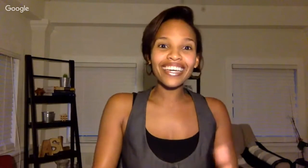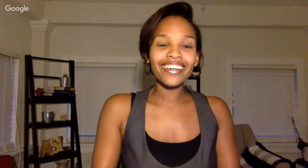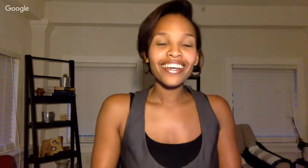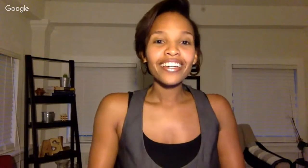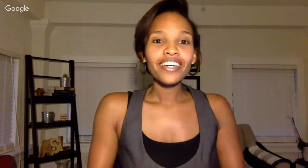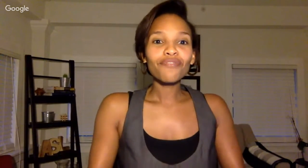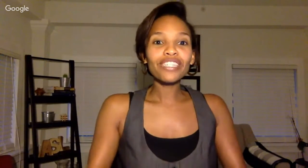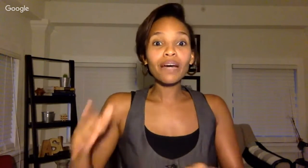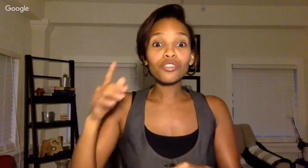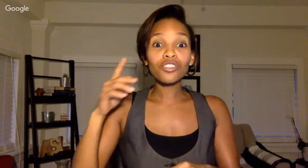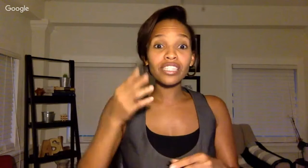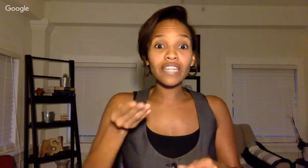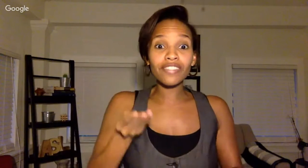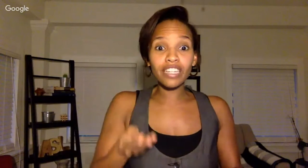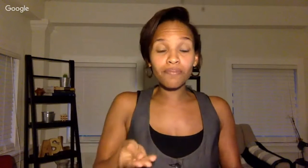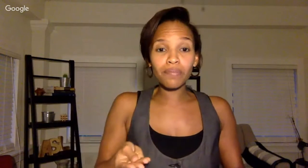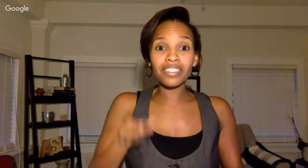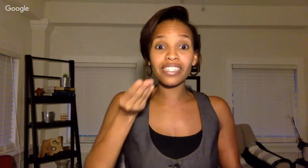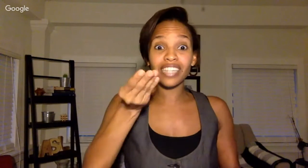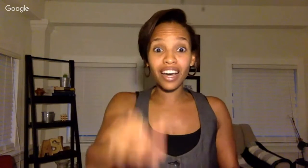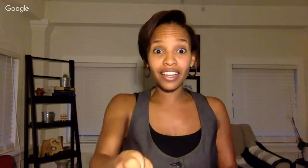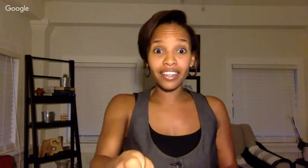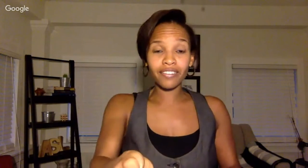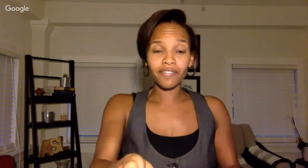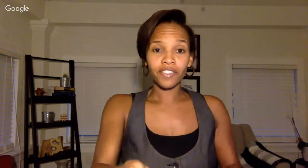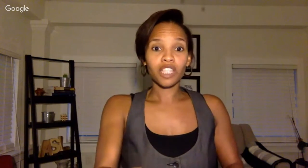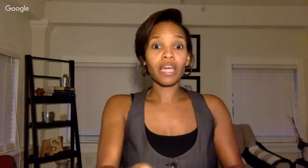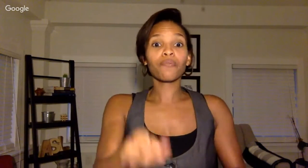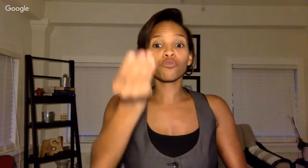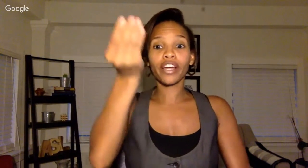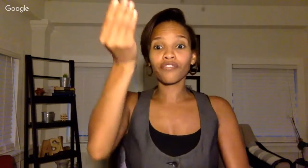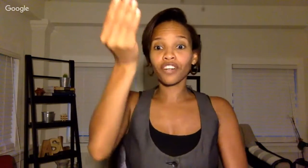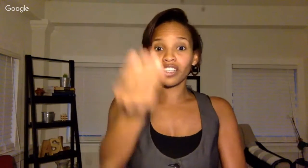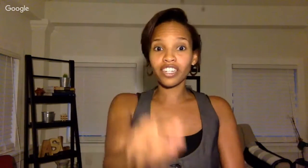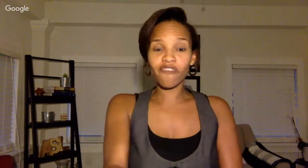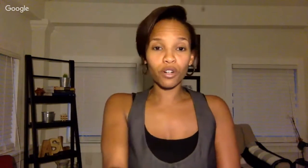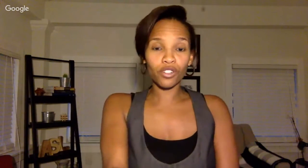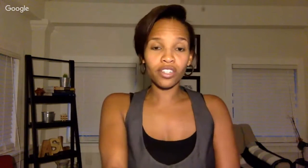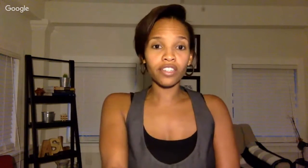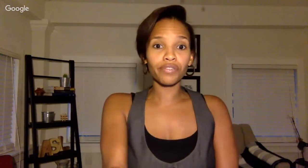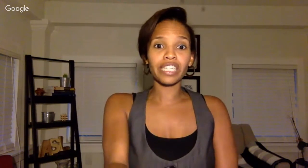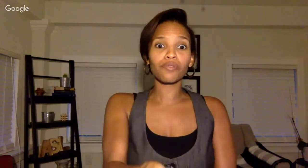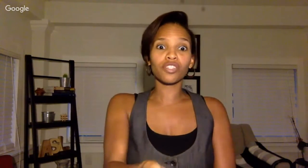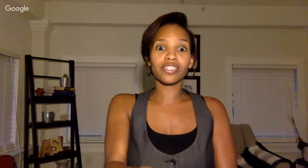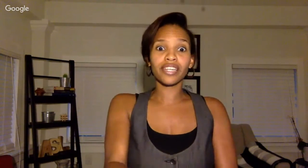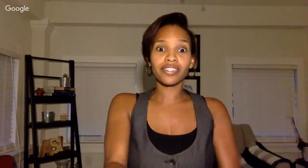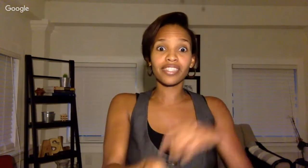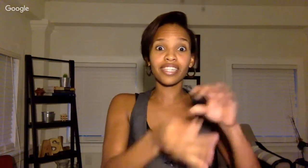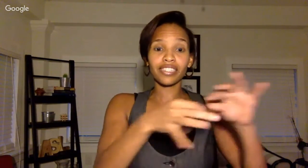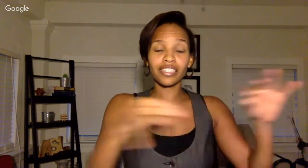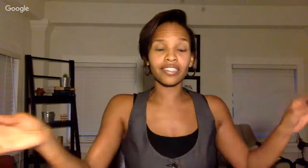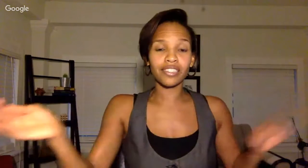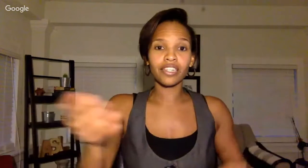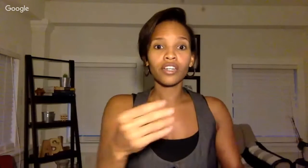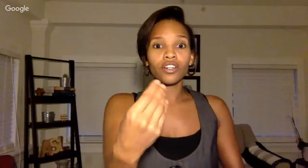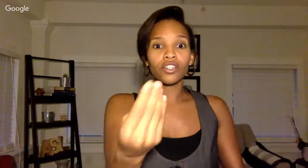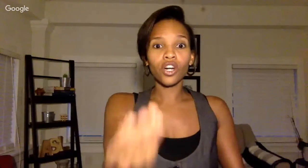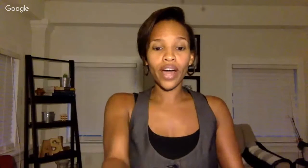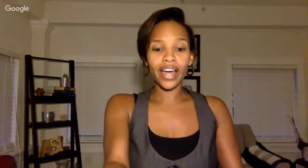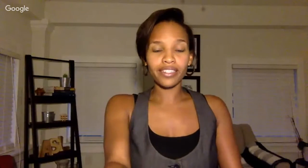Meaning, receptionist gives them something to sign, the paper is right in front of the deaf person, the receptionist says the sentence, go ahead and sign